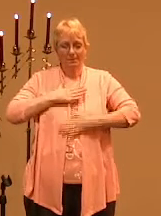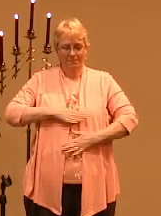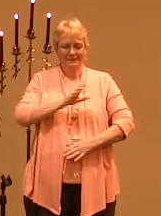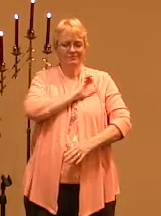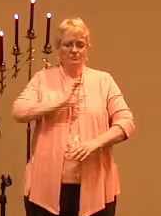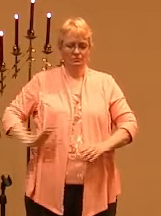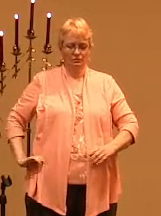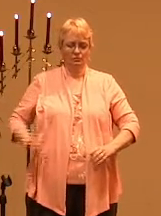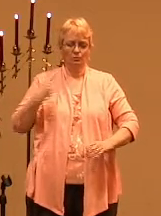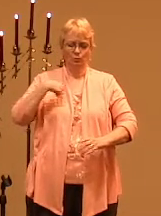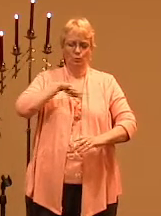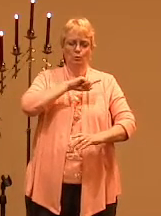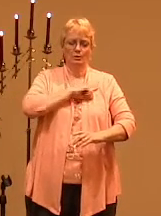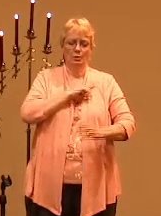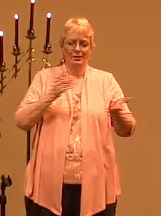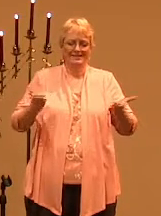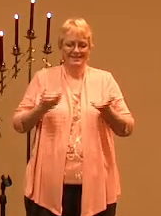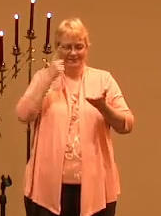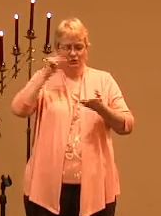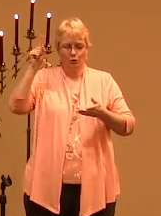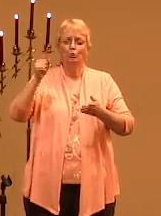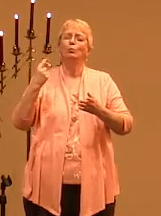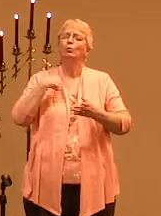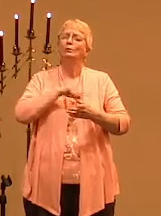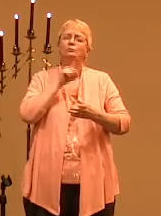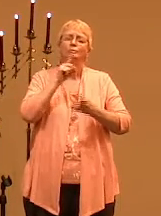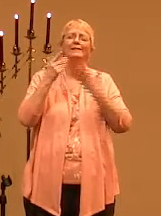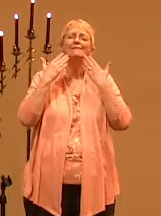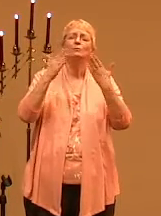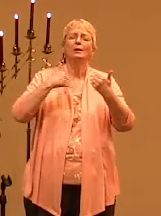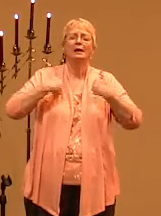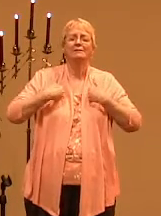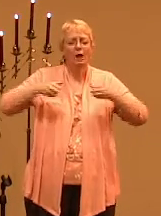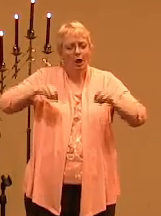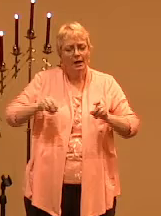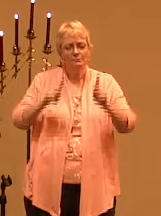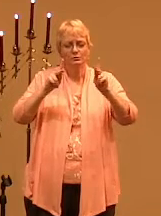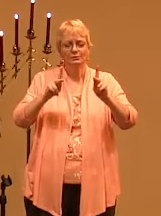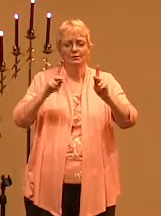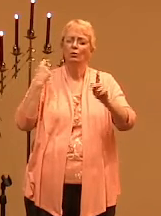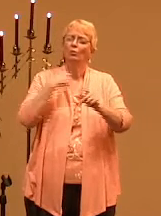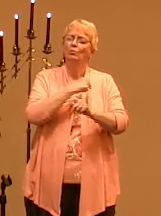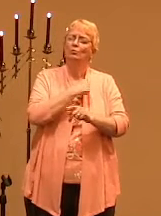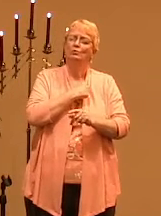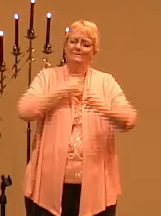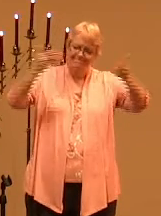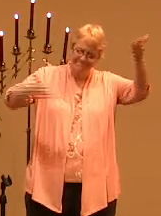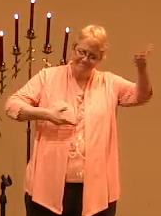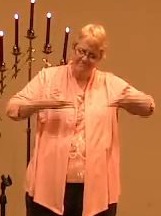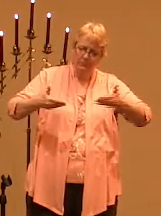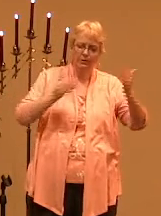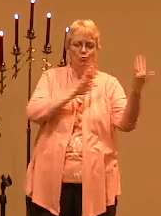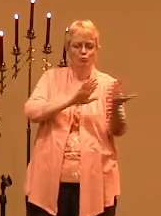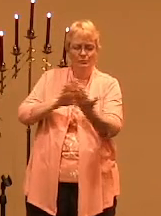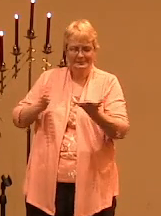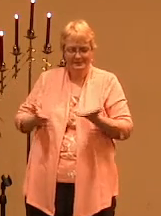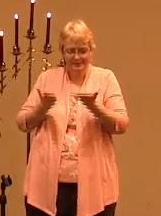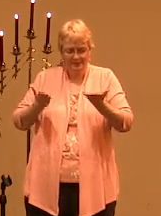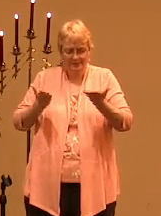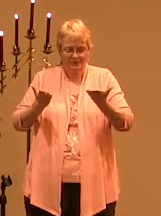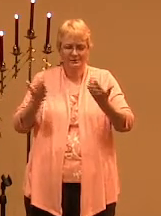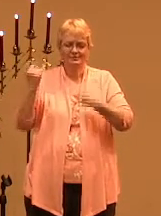Christ. We are a family. And Lord, we're so thankful that we have that opportunity. And we just invite your presence into this